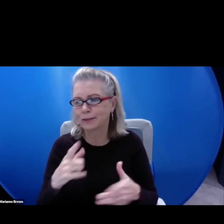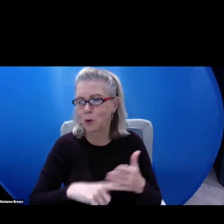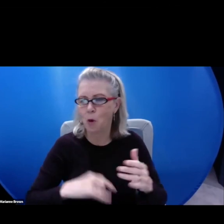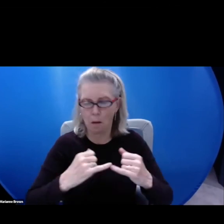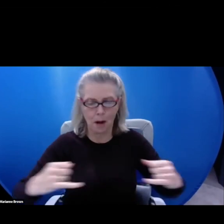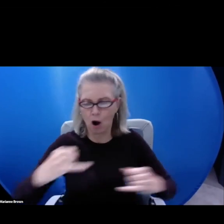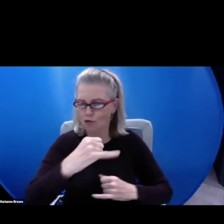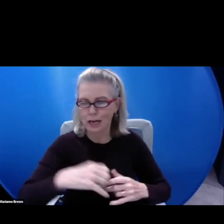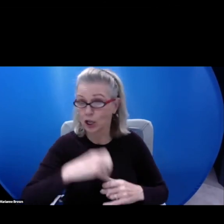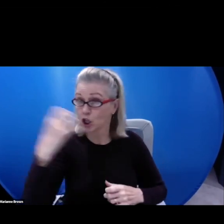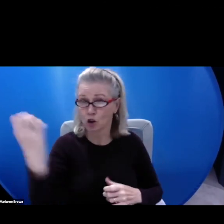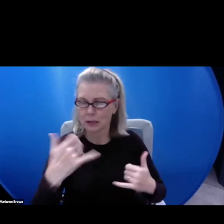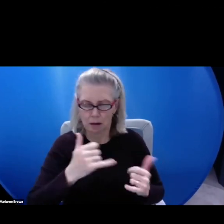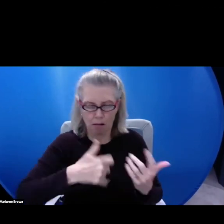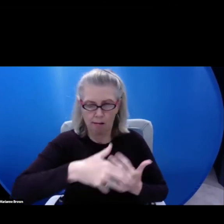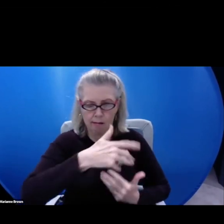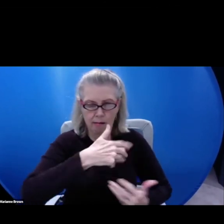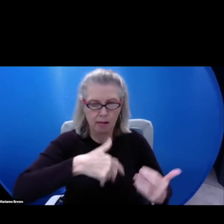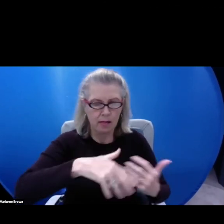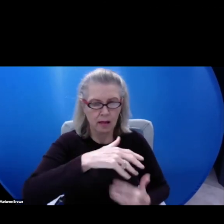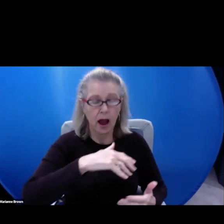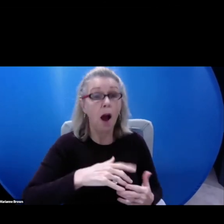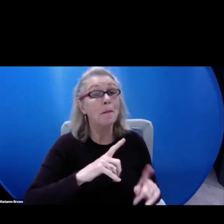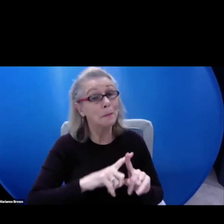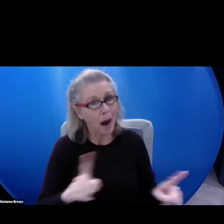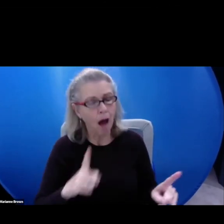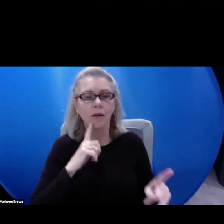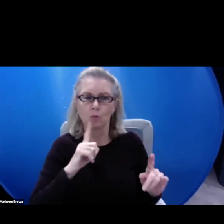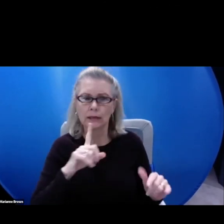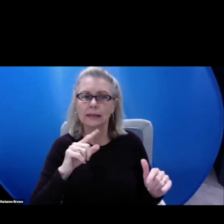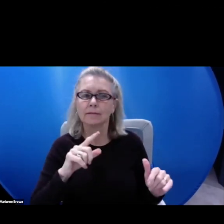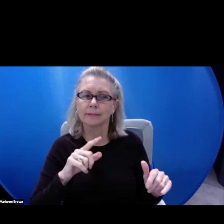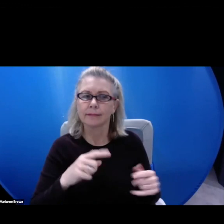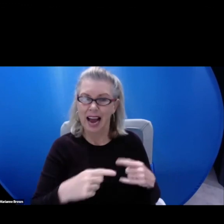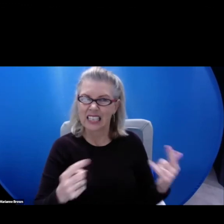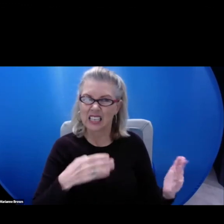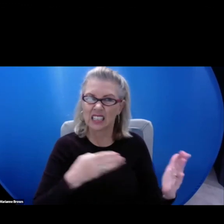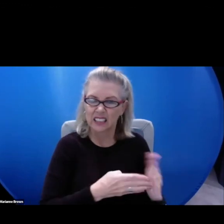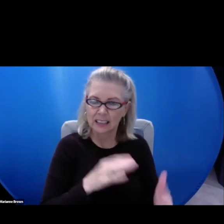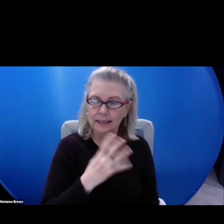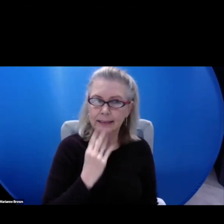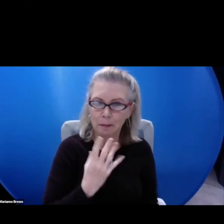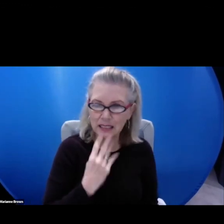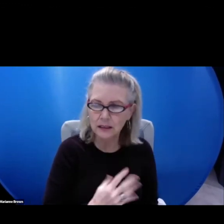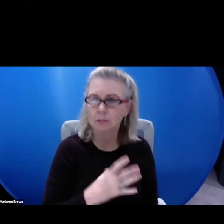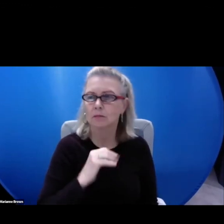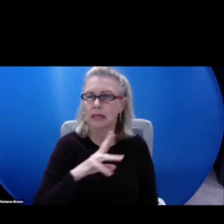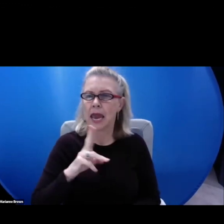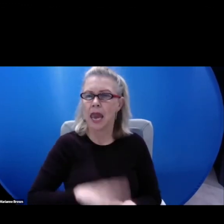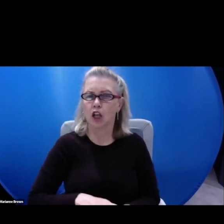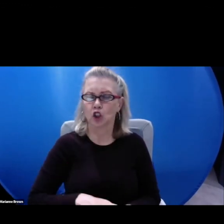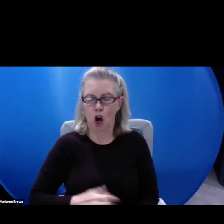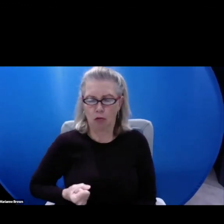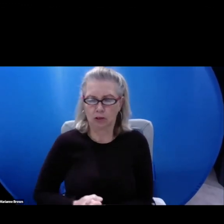was dominated by anti-Semitism, nationalism, restricted mobility, and